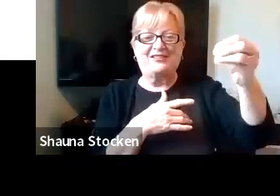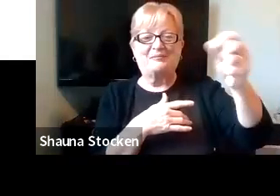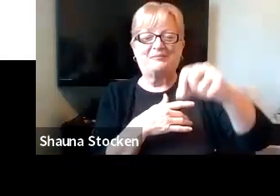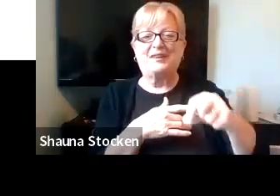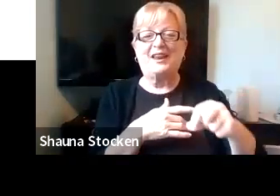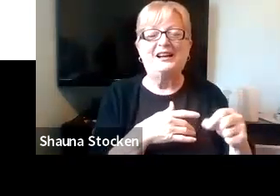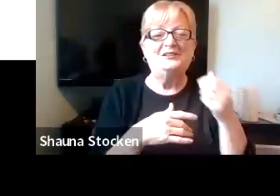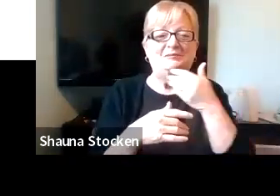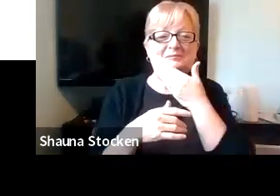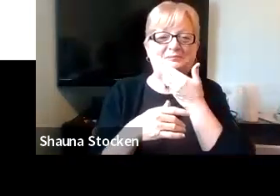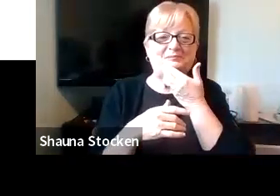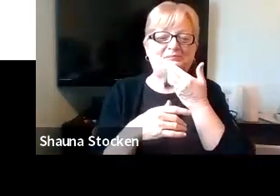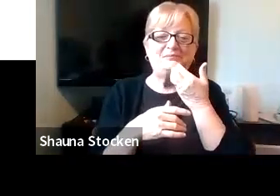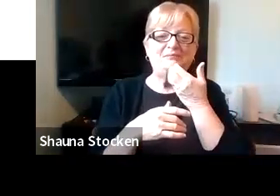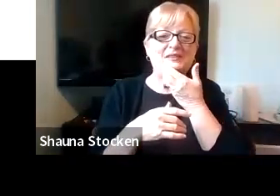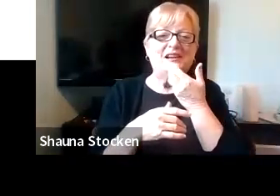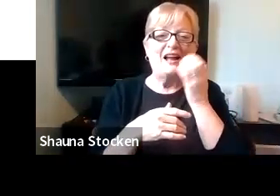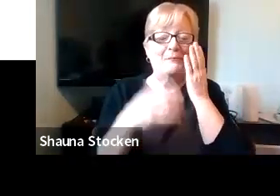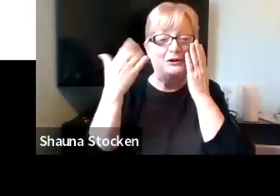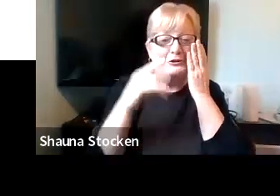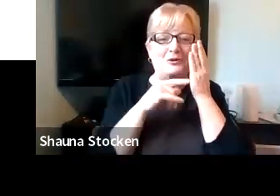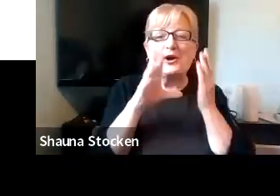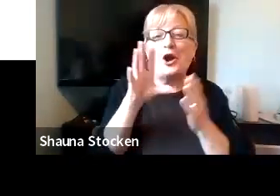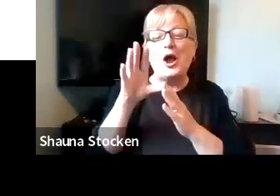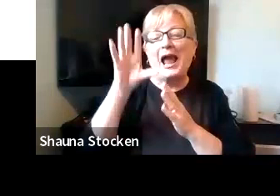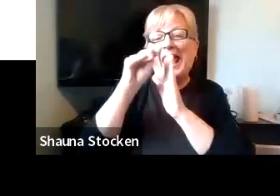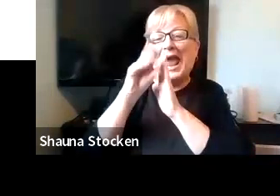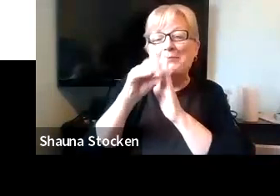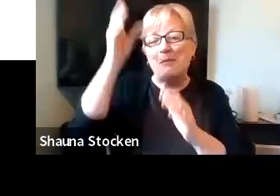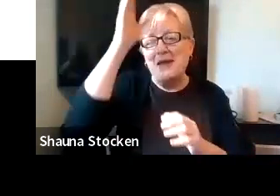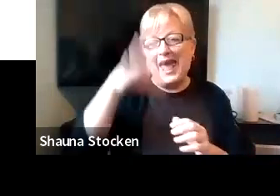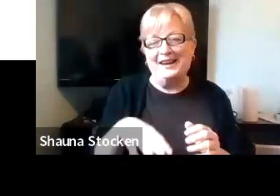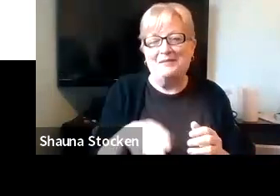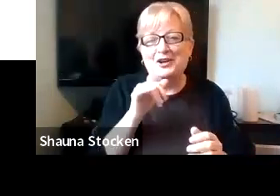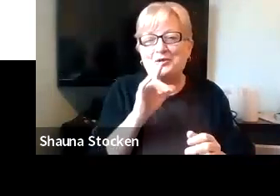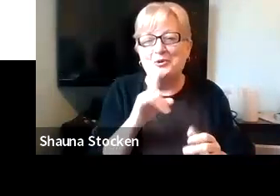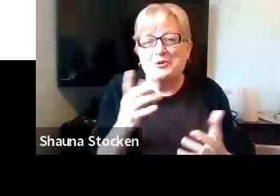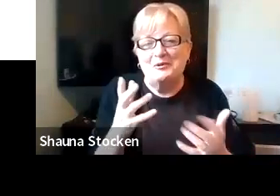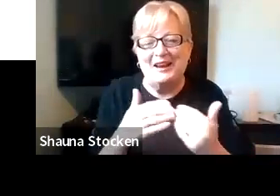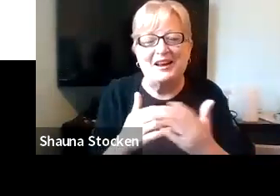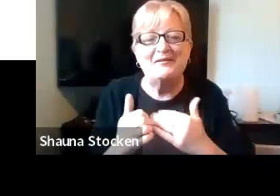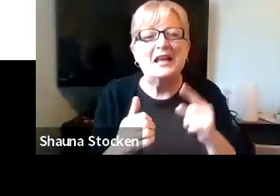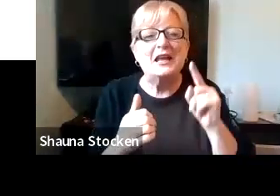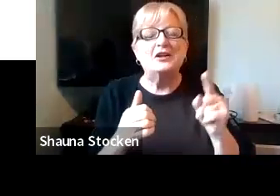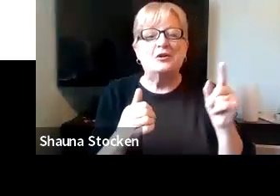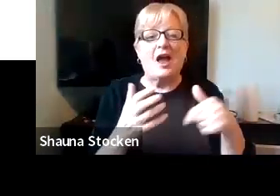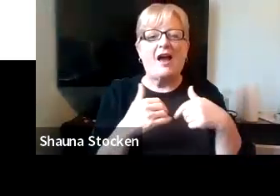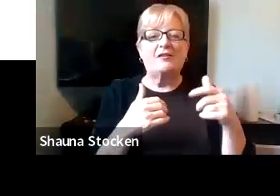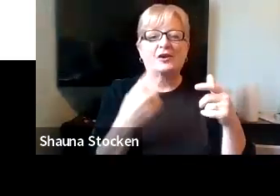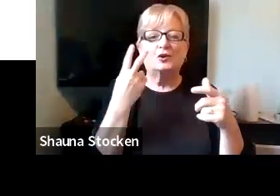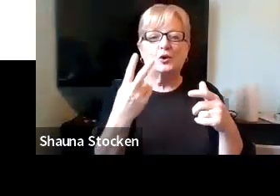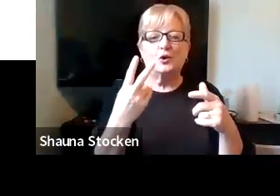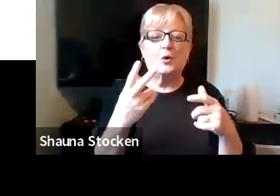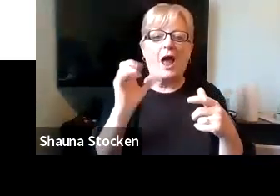So once the lid is positioned and you've got your 2 apples, then you would plug in the